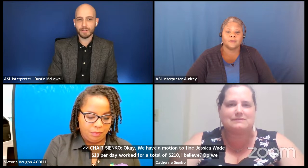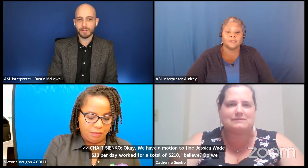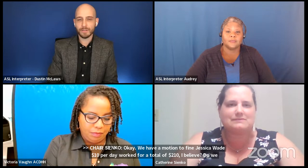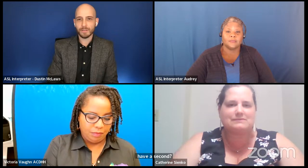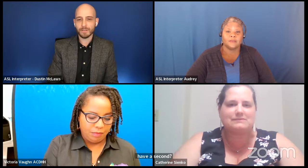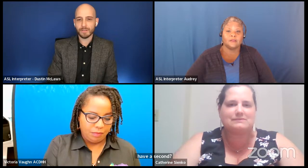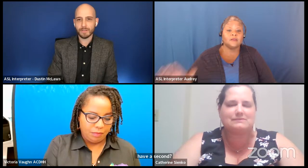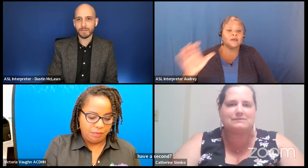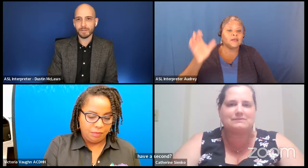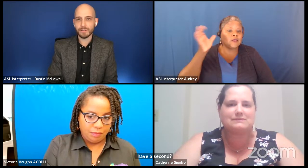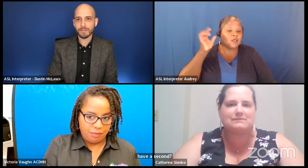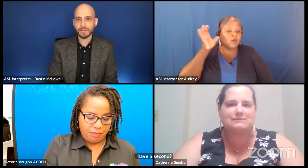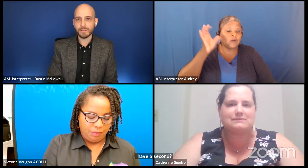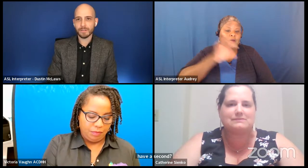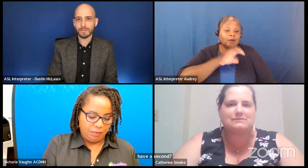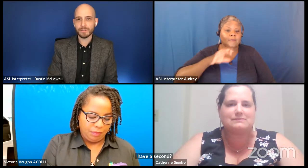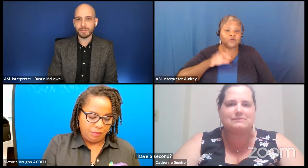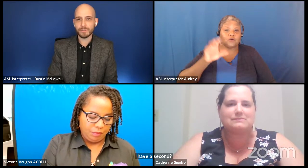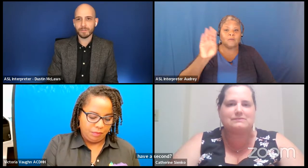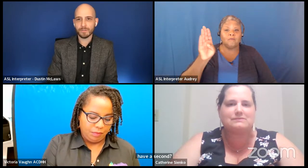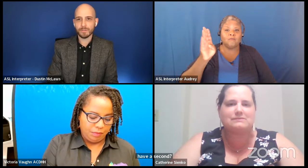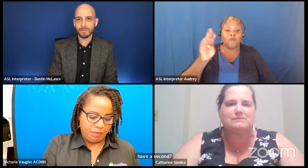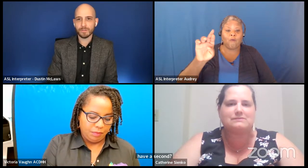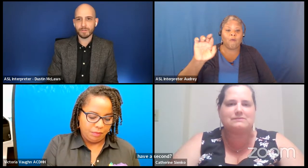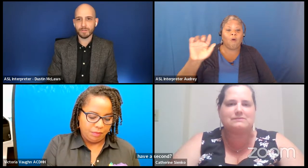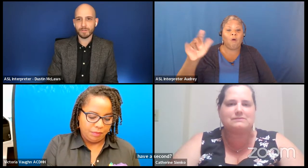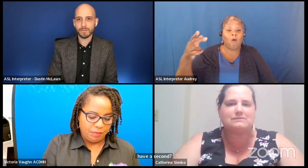This is Commissioner Brimhall. I second that.